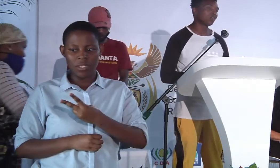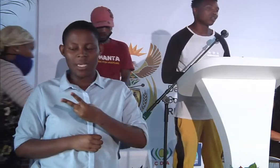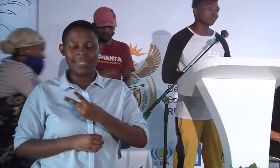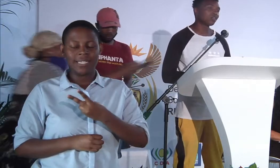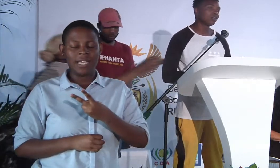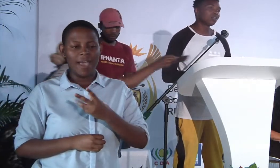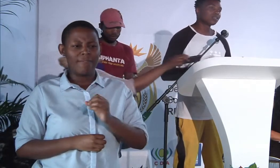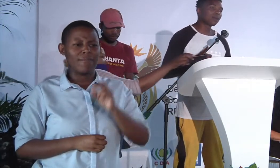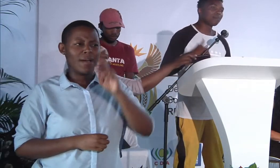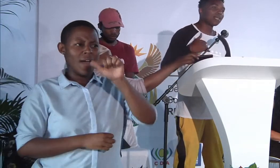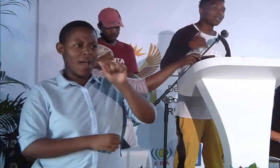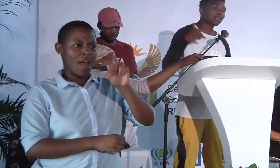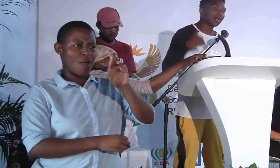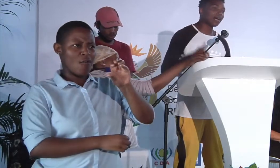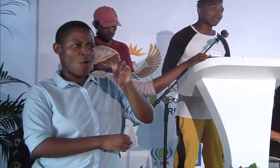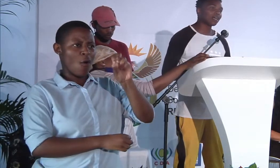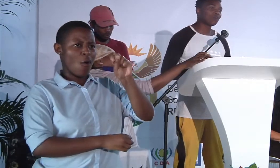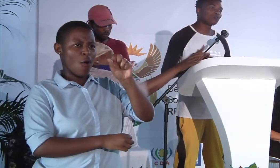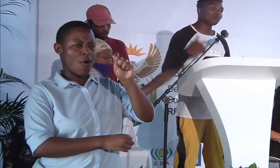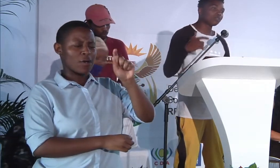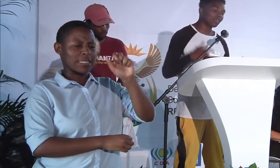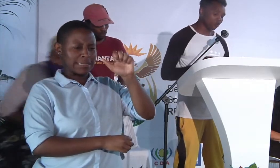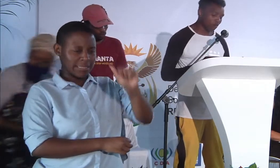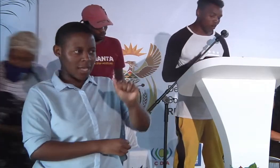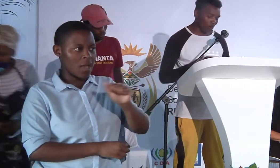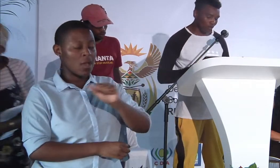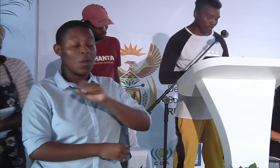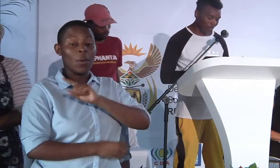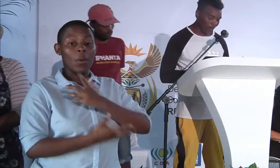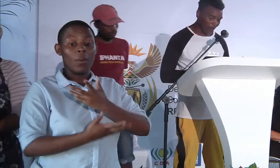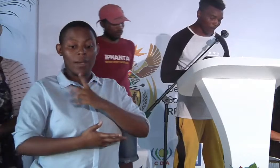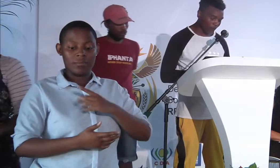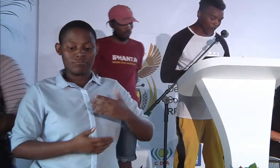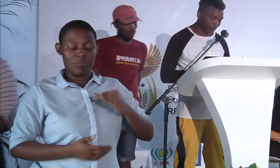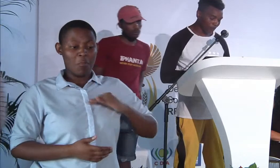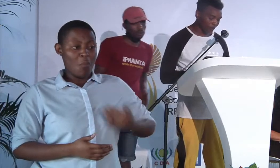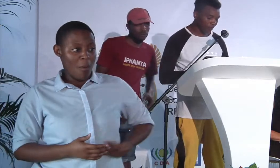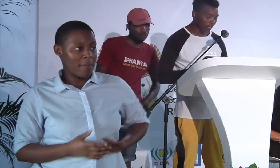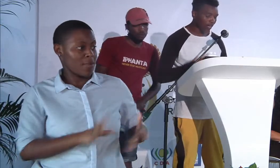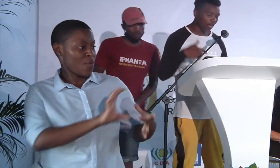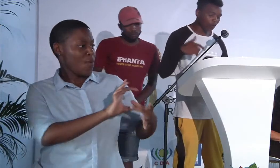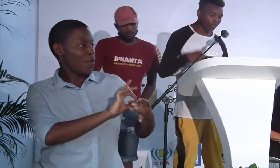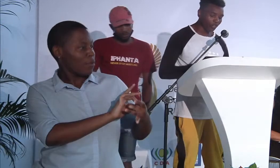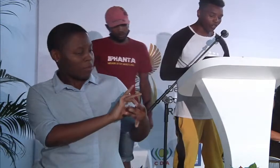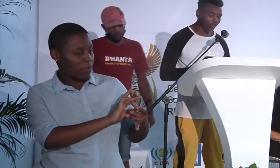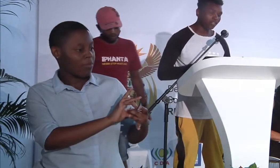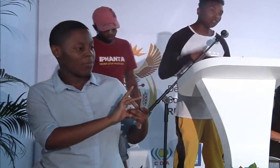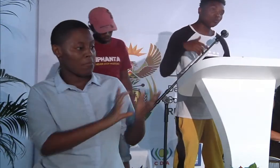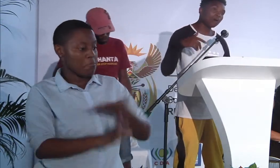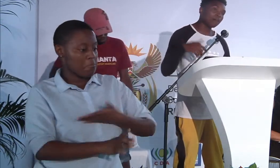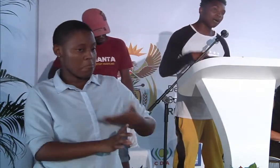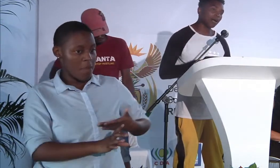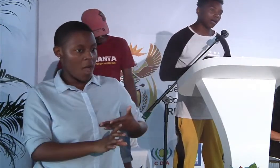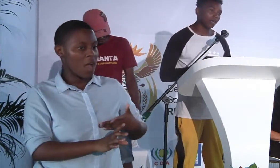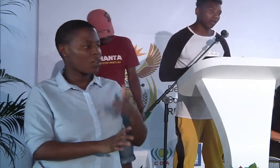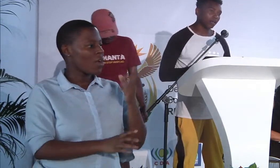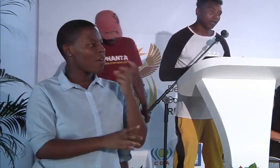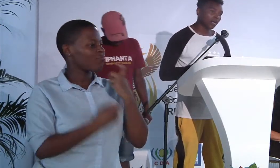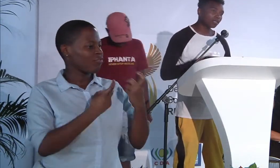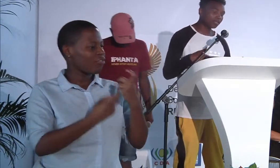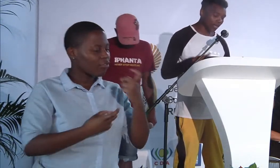roster. Sabaleke ekhaya cause umzali ubegosta. And now we here, siduba